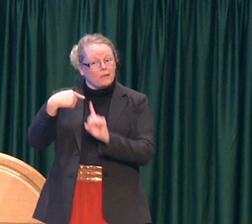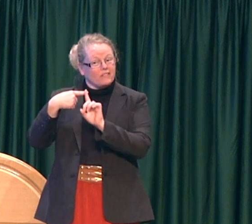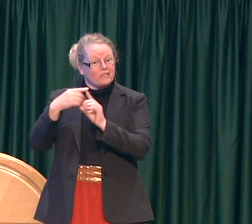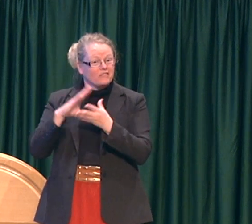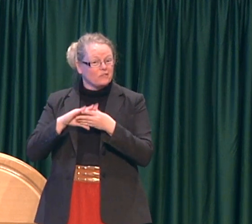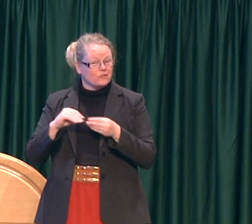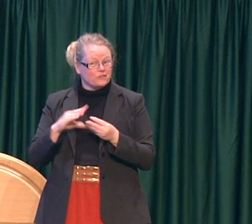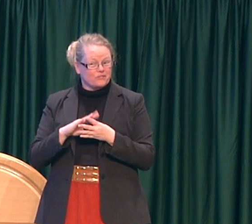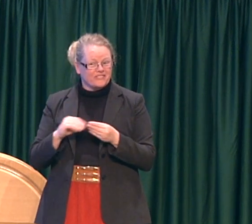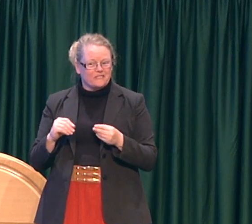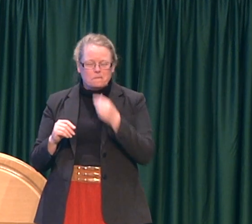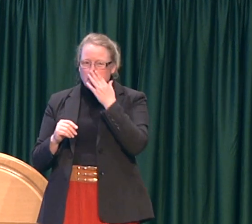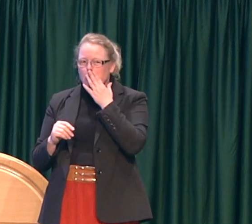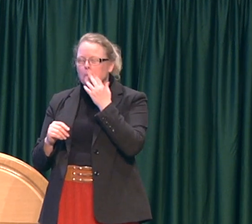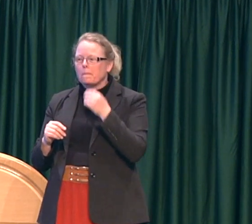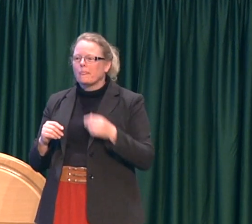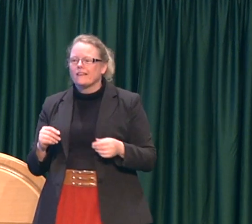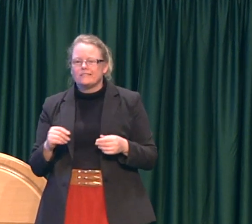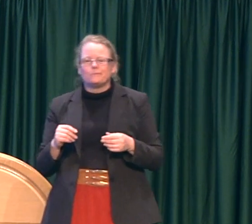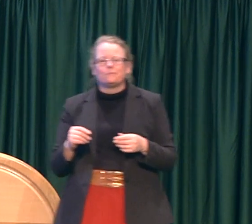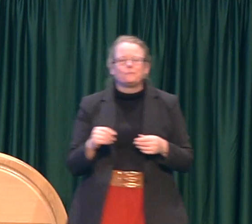However, there is one story.